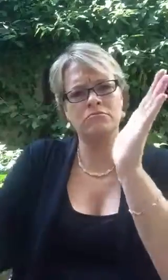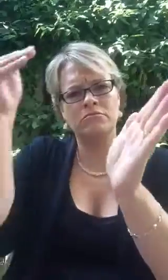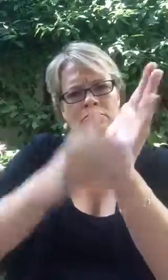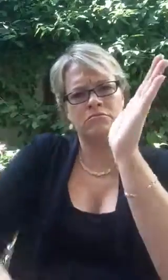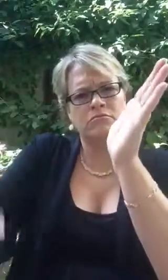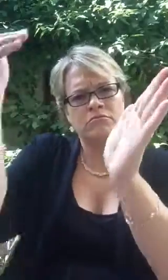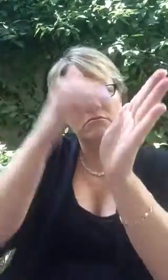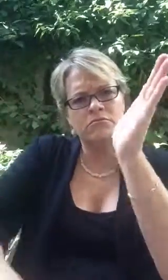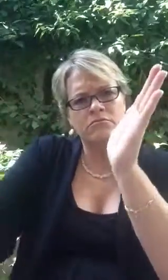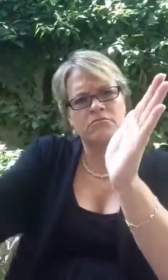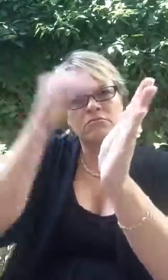Thank you.